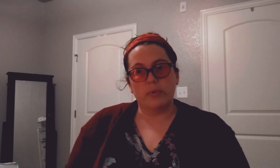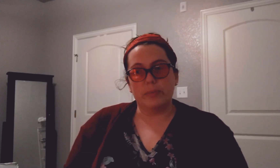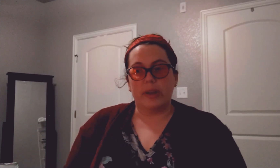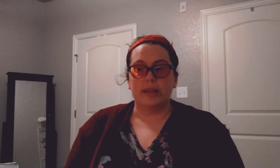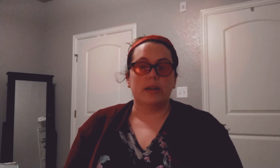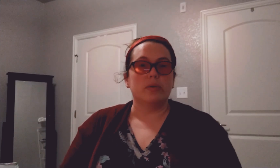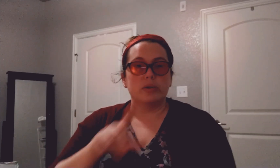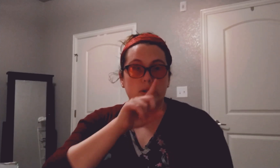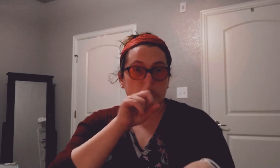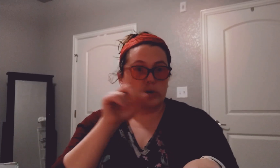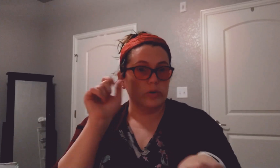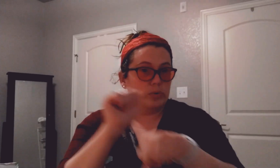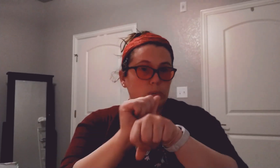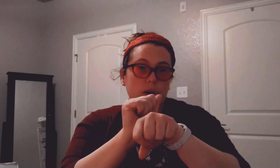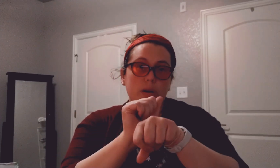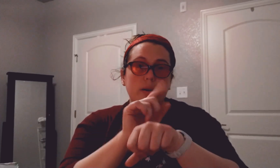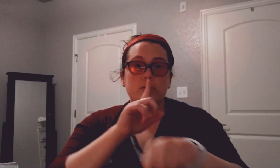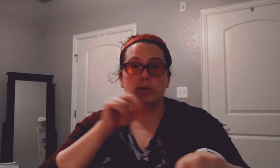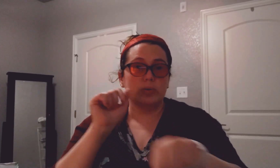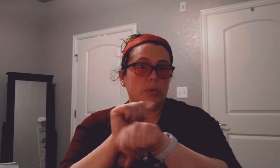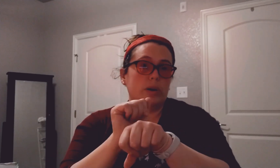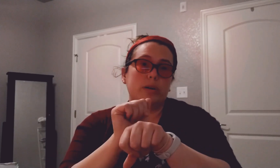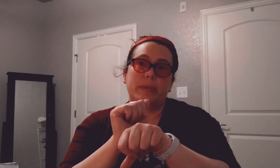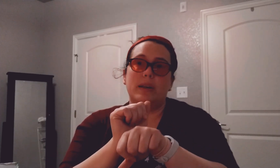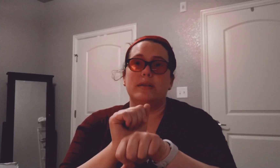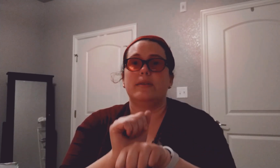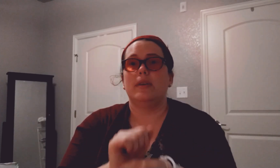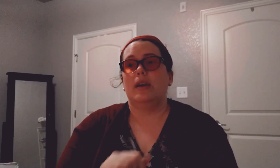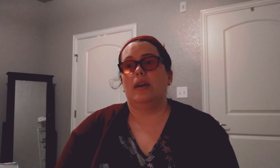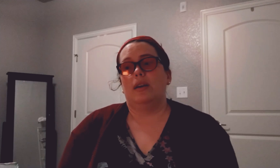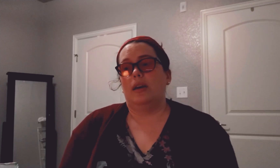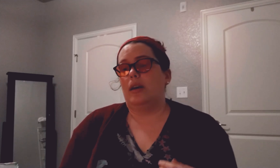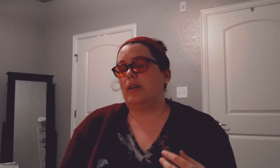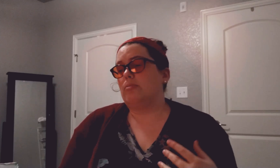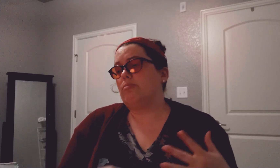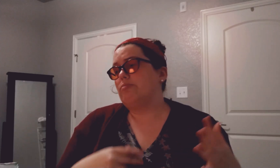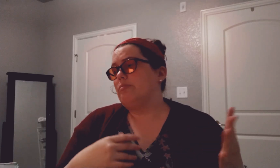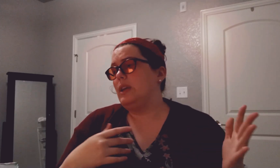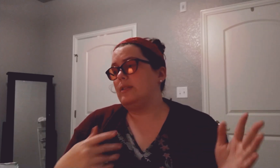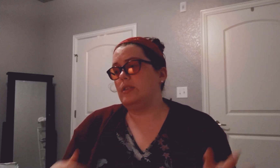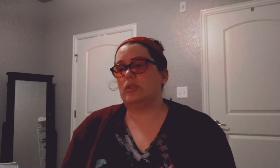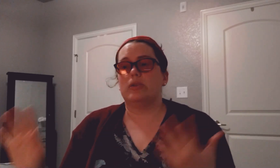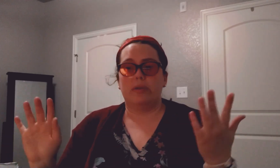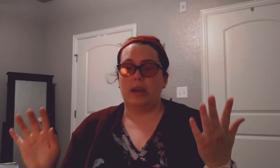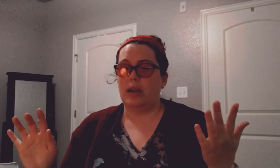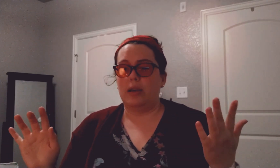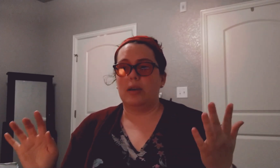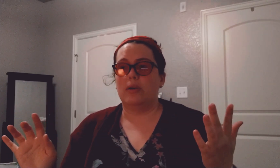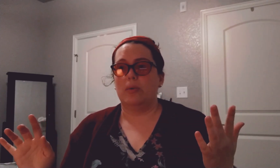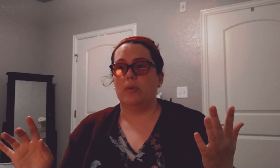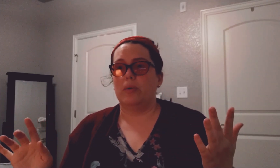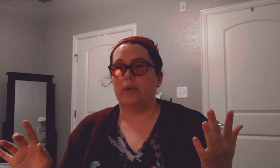from sign language, which is true work. True work means it's a sure thing,